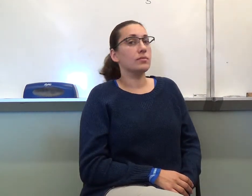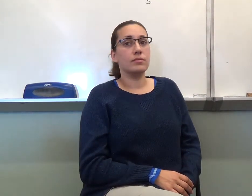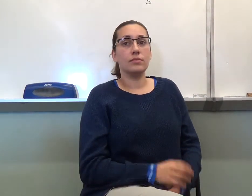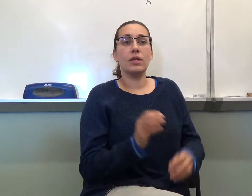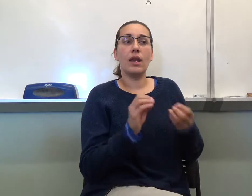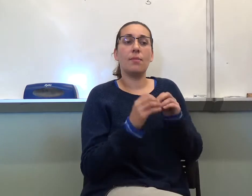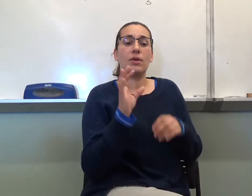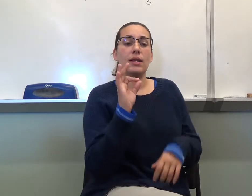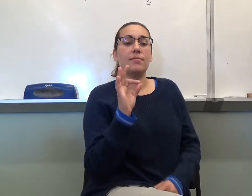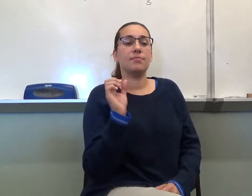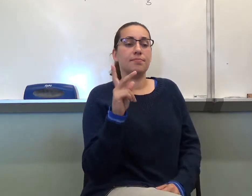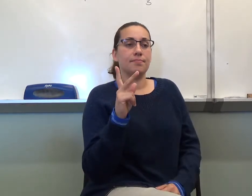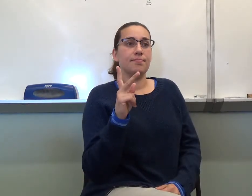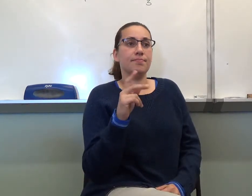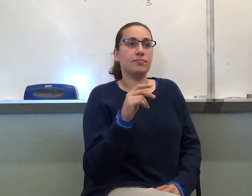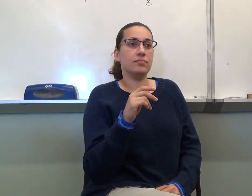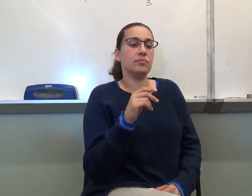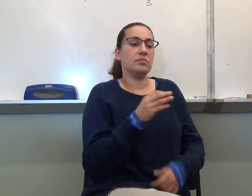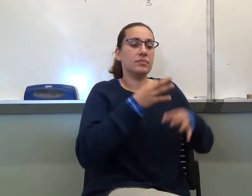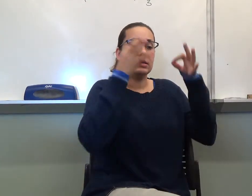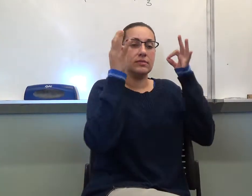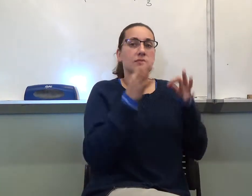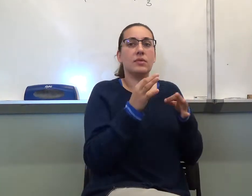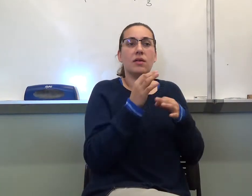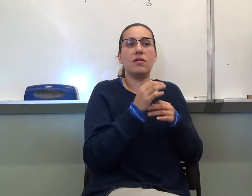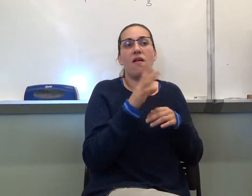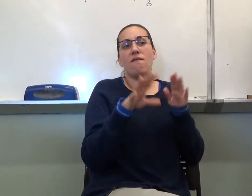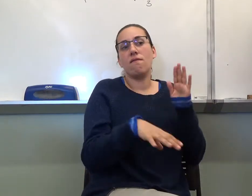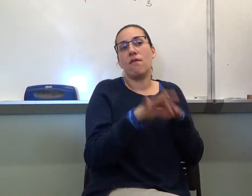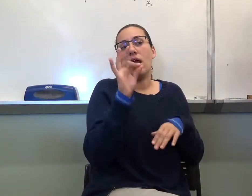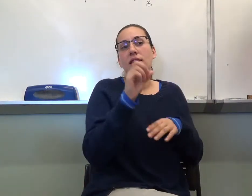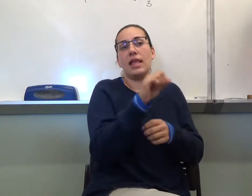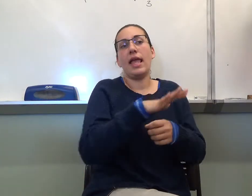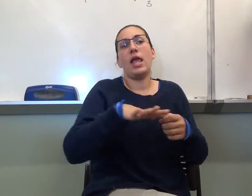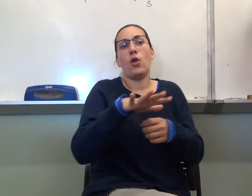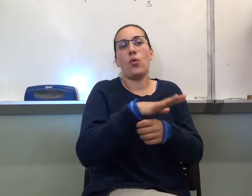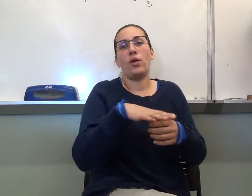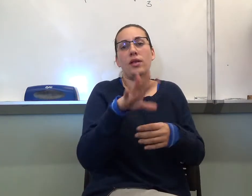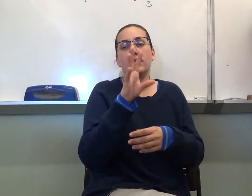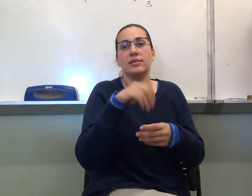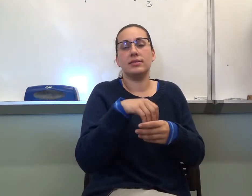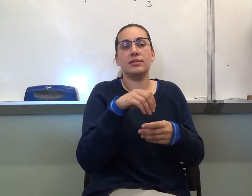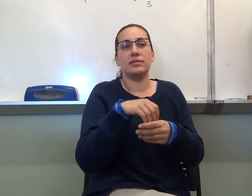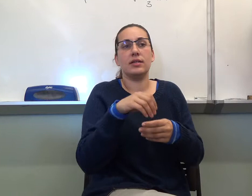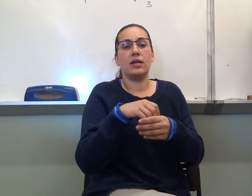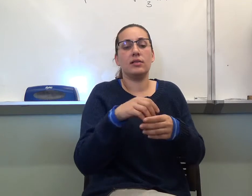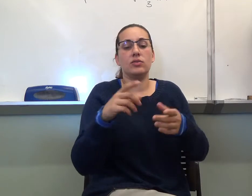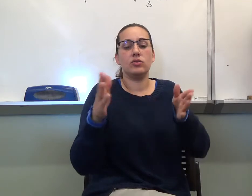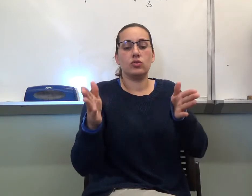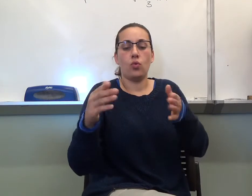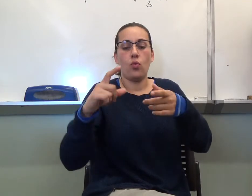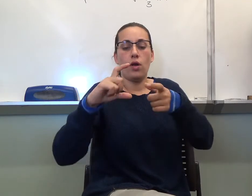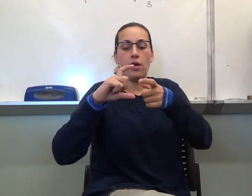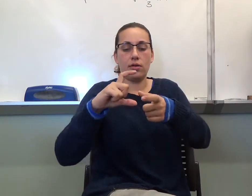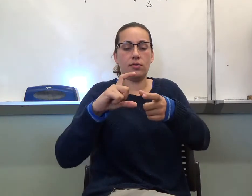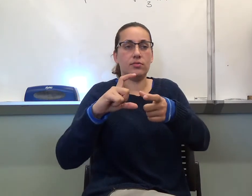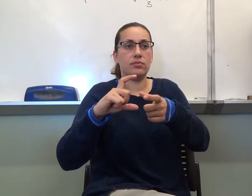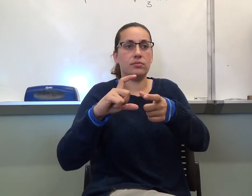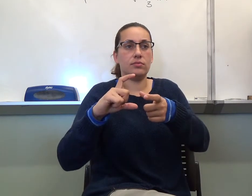It says, determine the area of the square and the volume of the cube. So first of all, you have a two-dimensional object that is a square, and